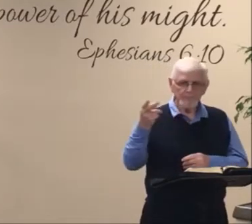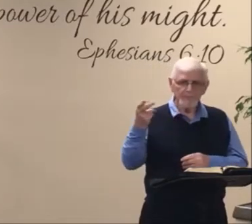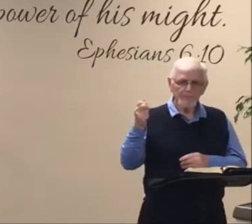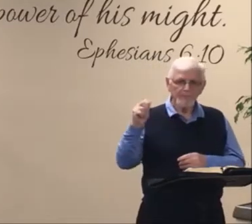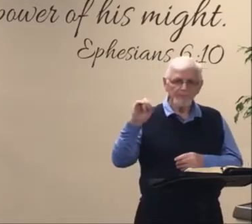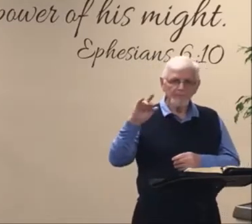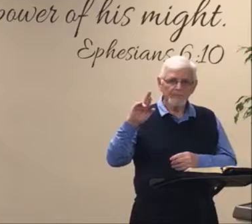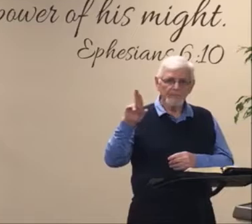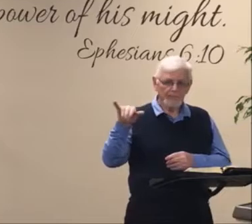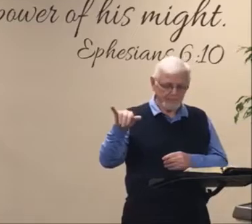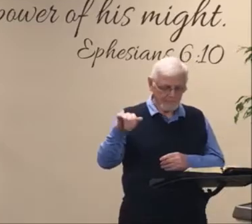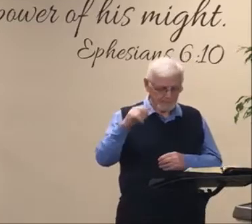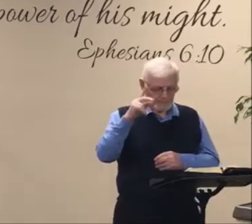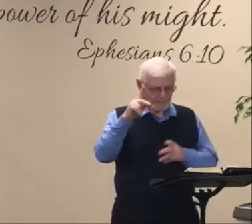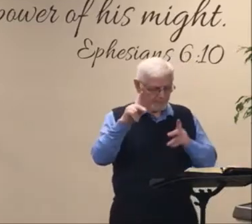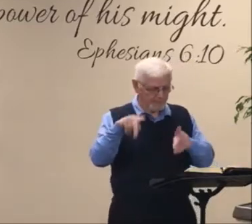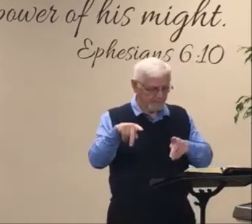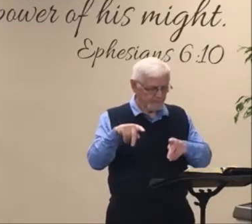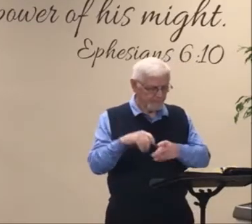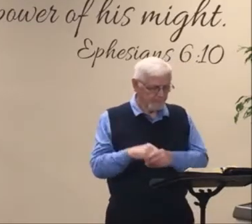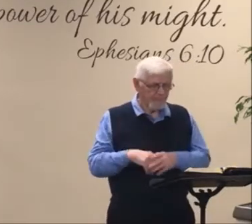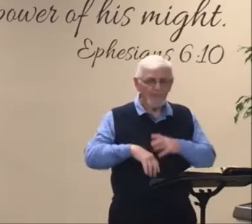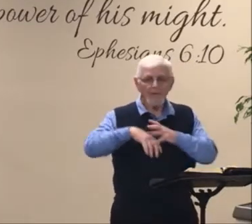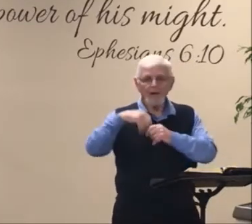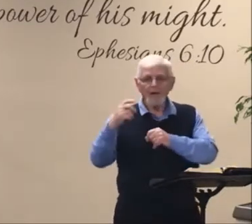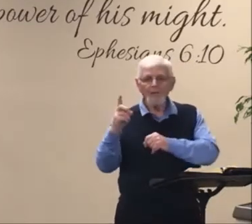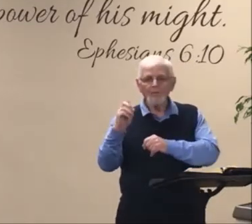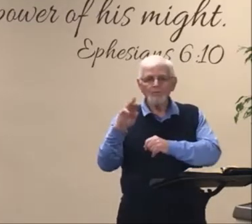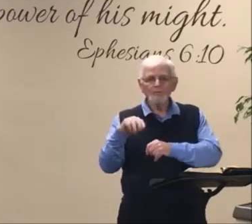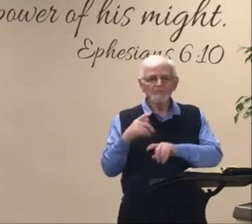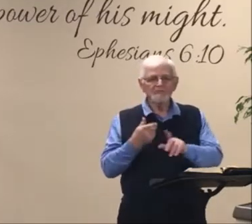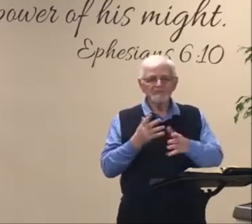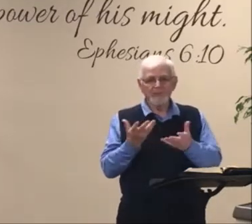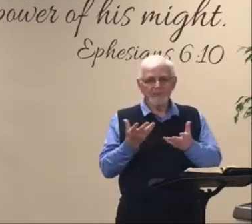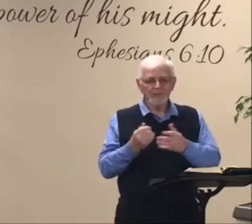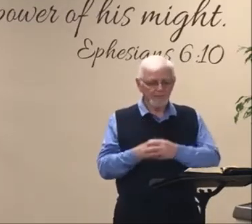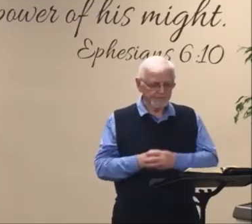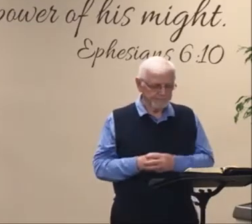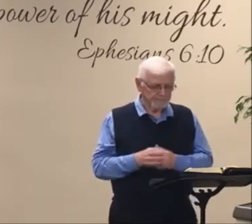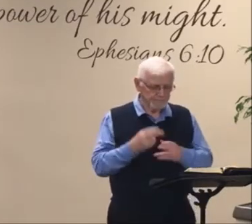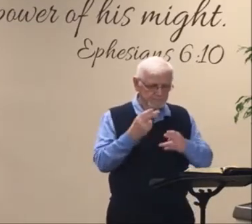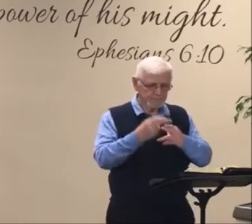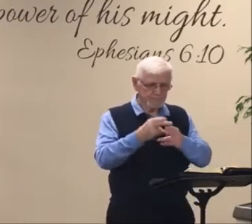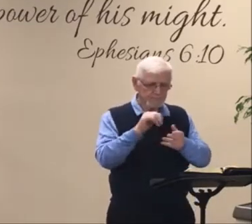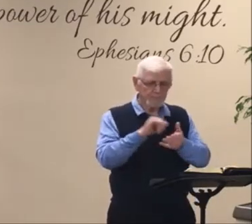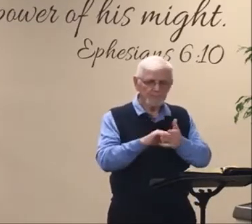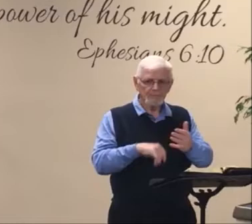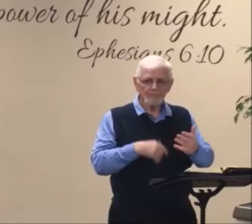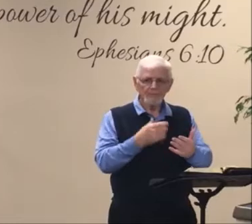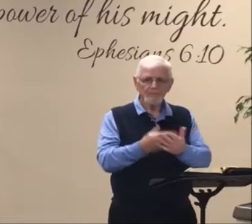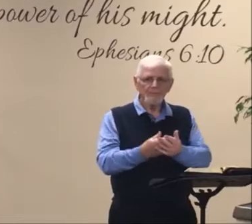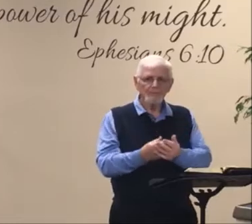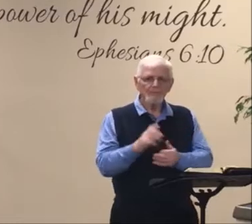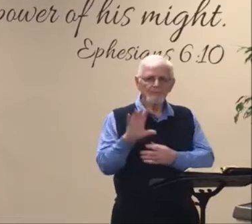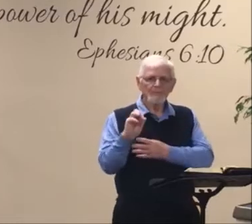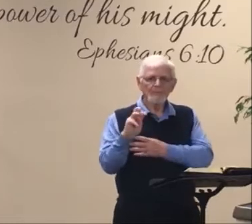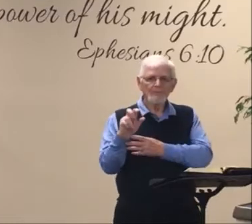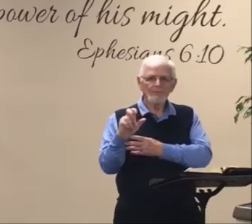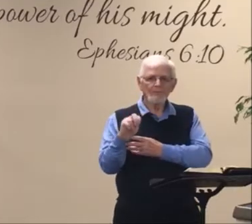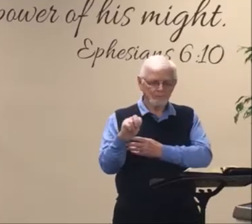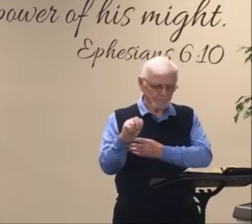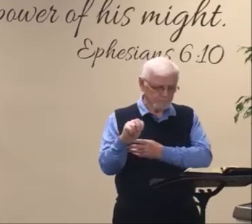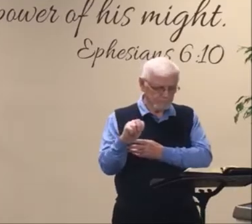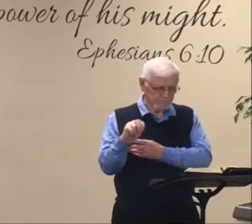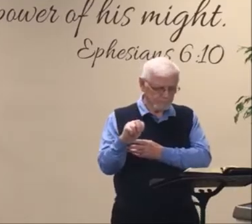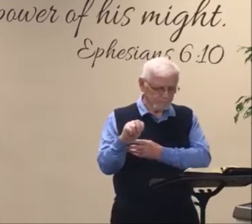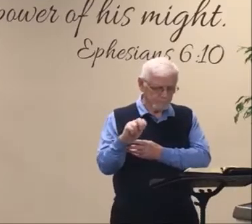really hairy guy. He's an outdoors guy, and he's so hairy they named him that when he was born. And that was pretty common back then.